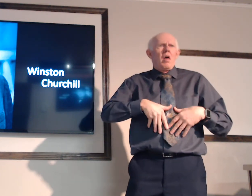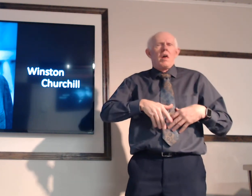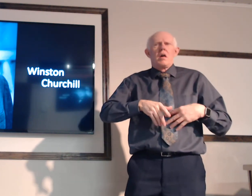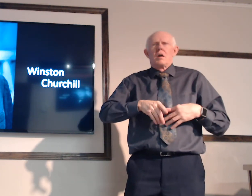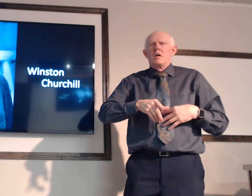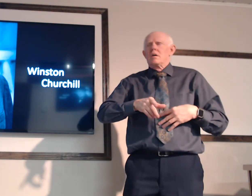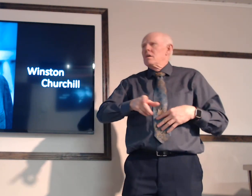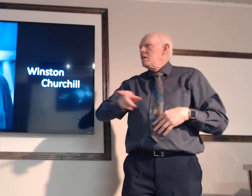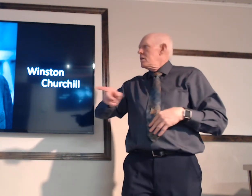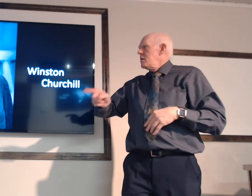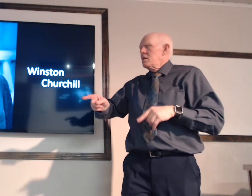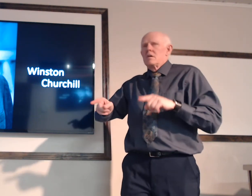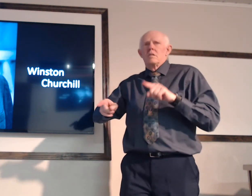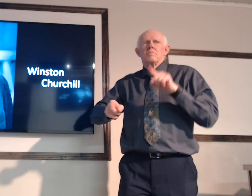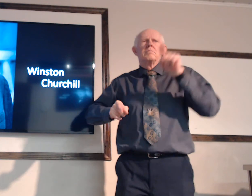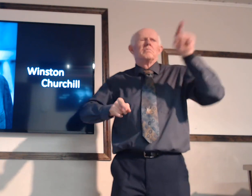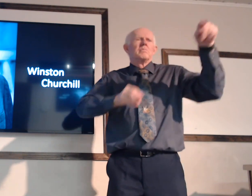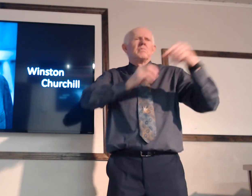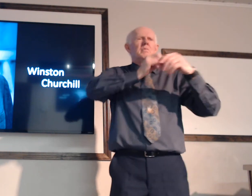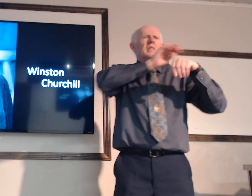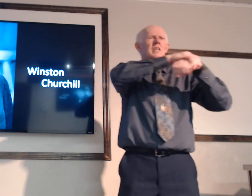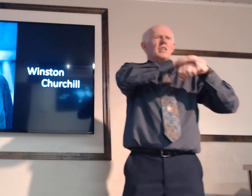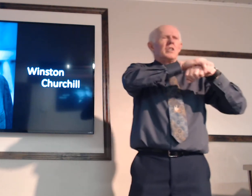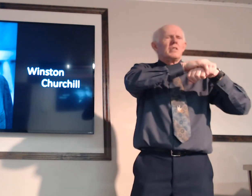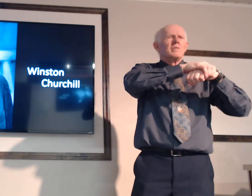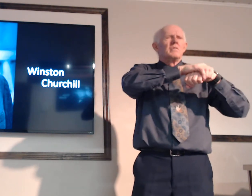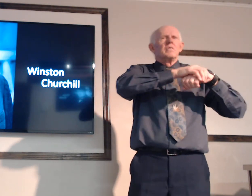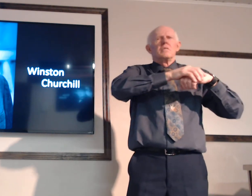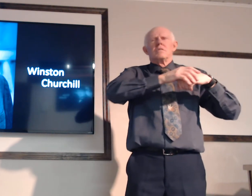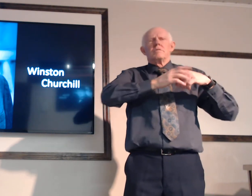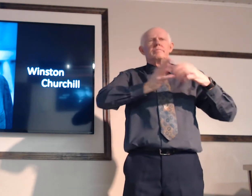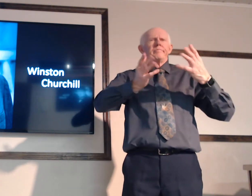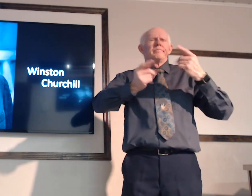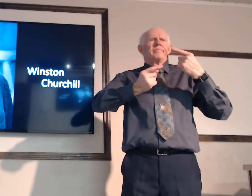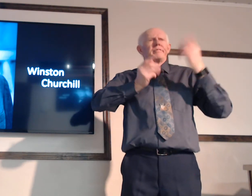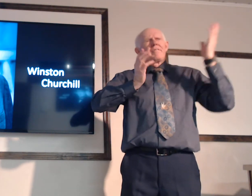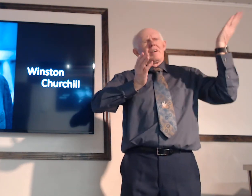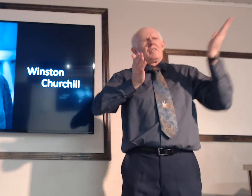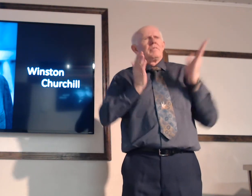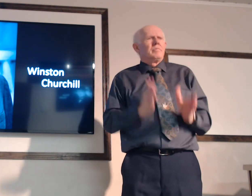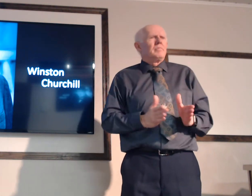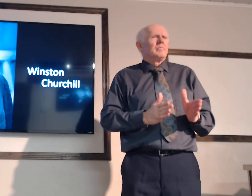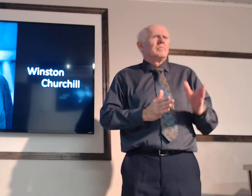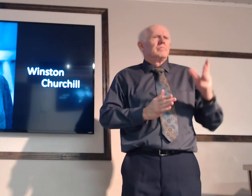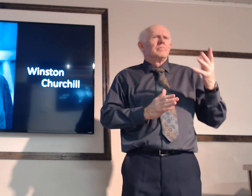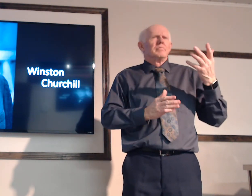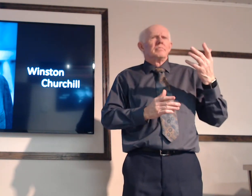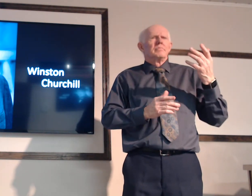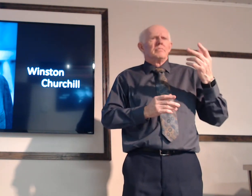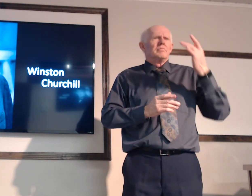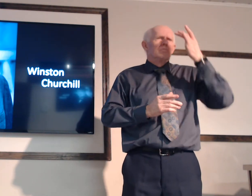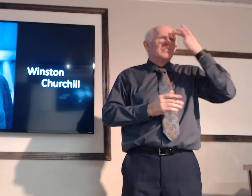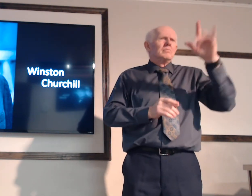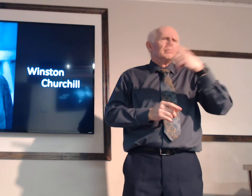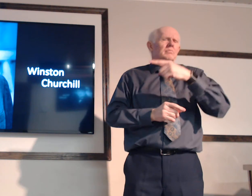And people were depressed. And he went to England. He was a speaker. He